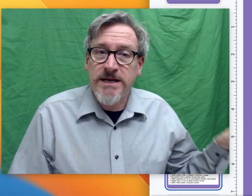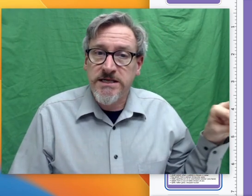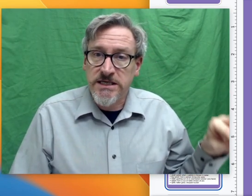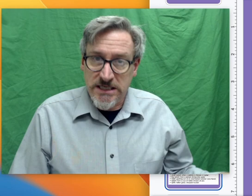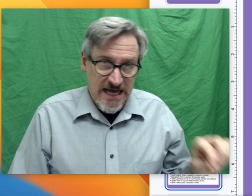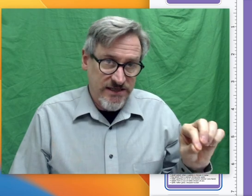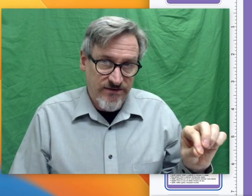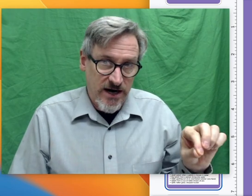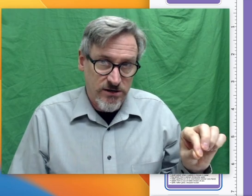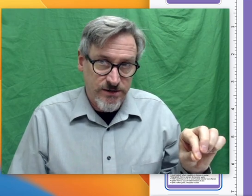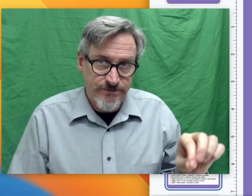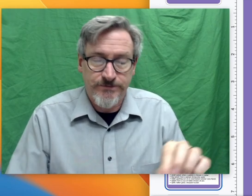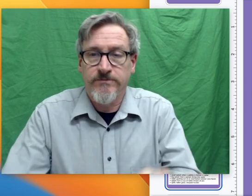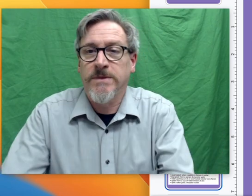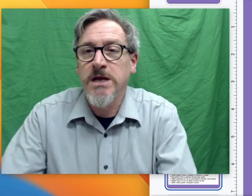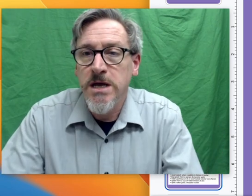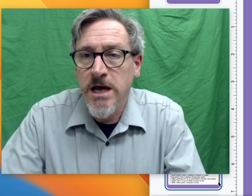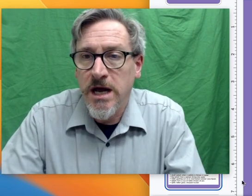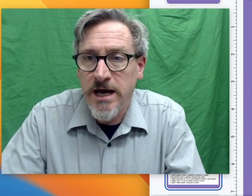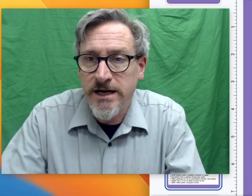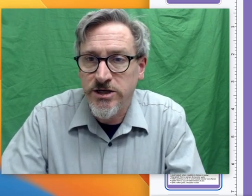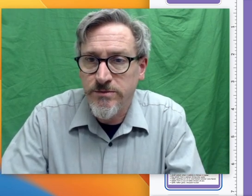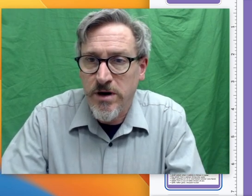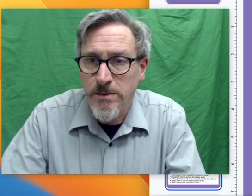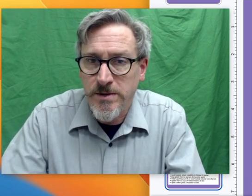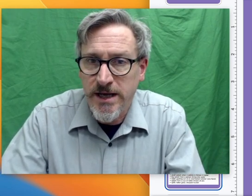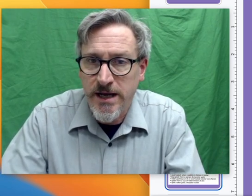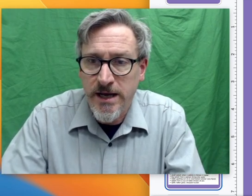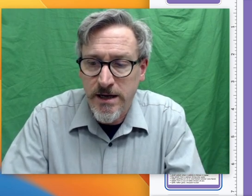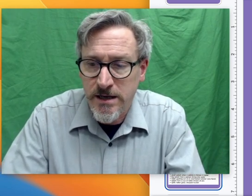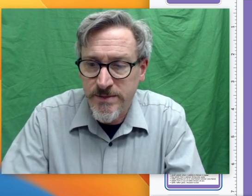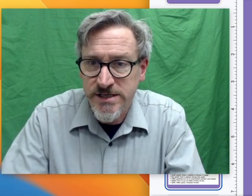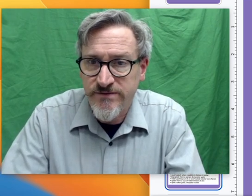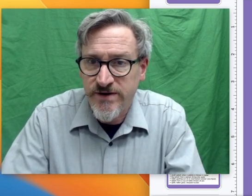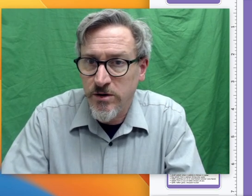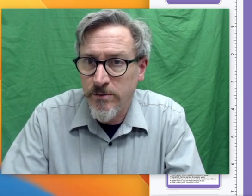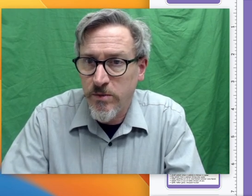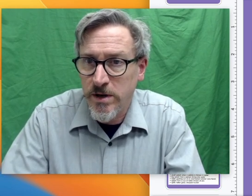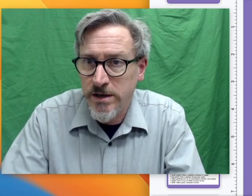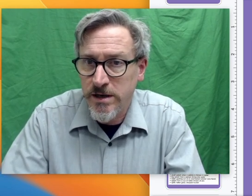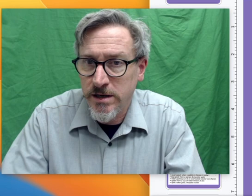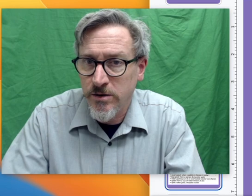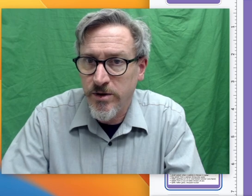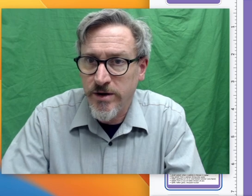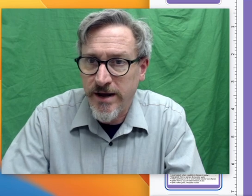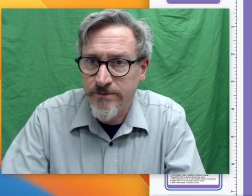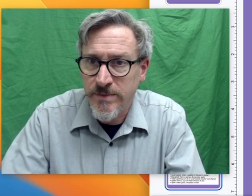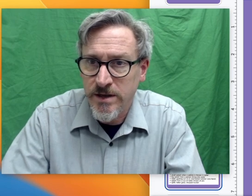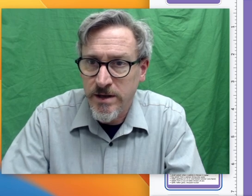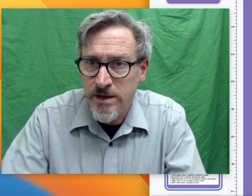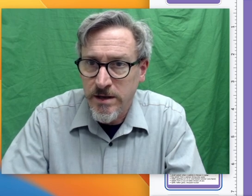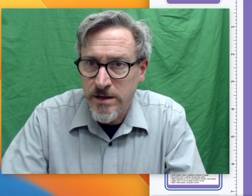environment classifiers. And I should probably add, let me see if I can go up one. Nope, okay.